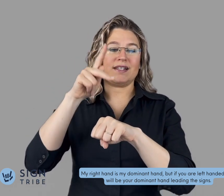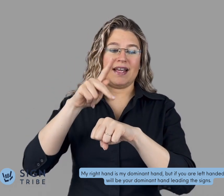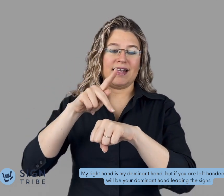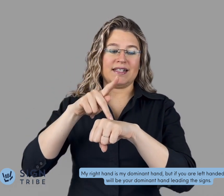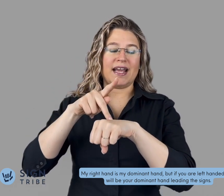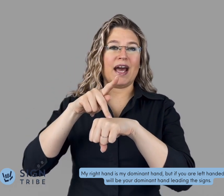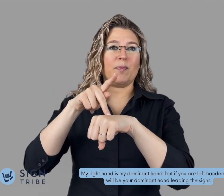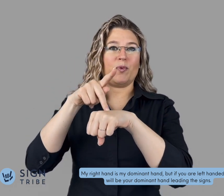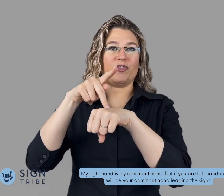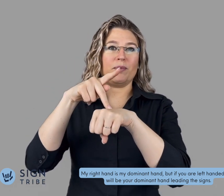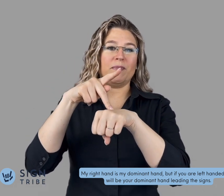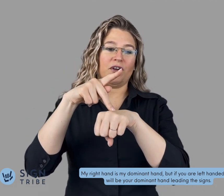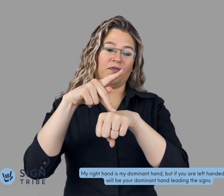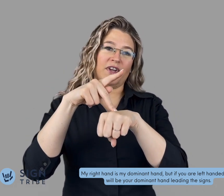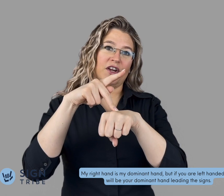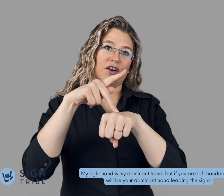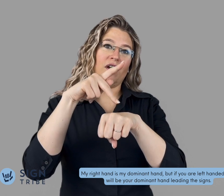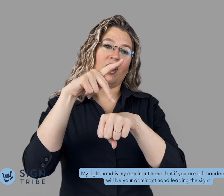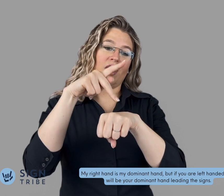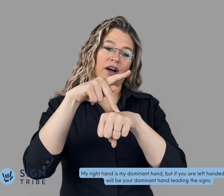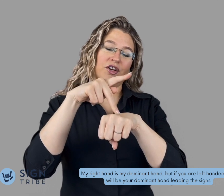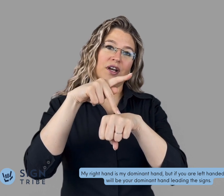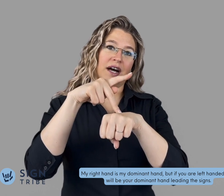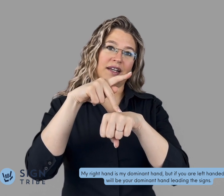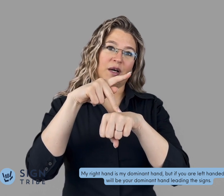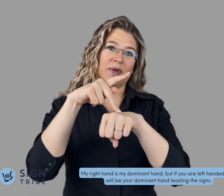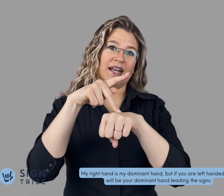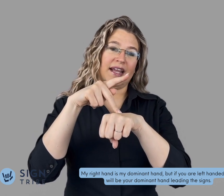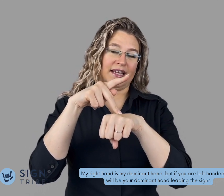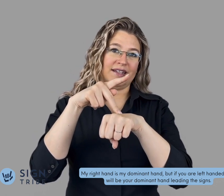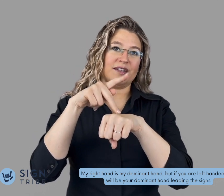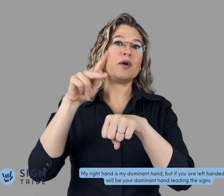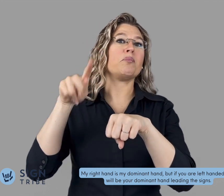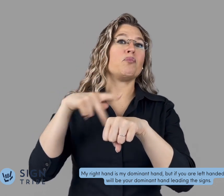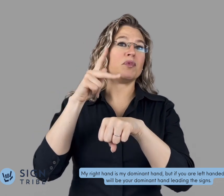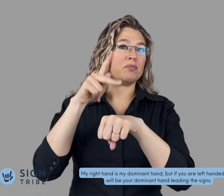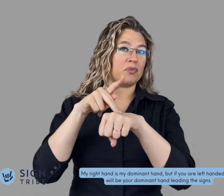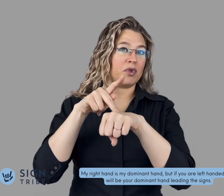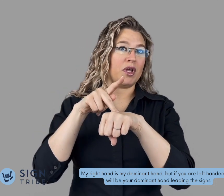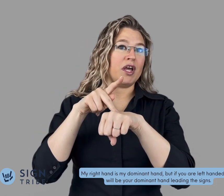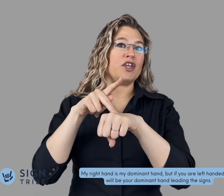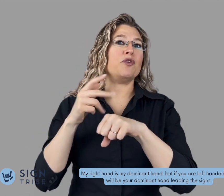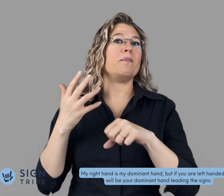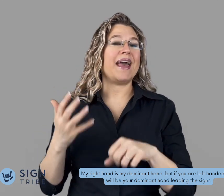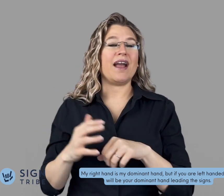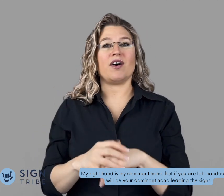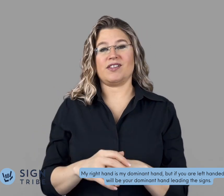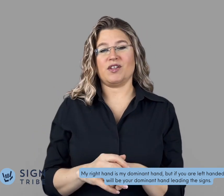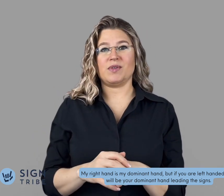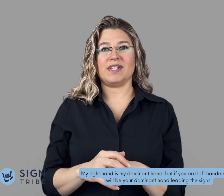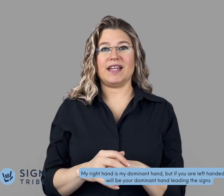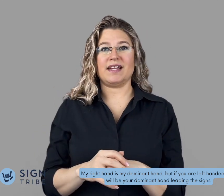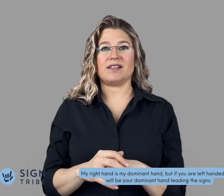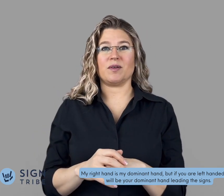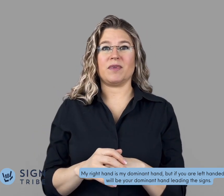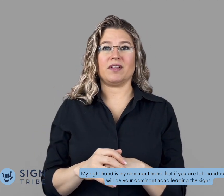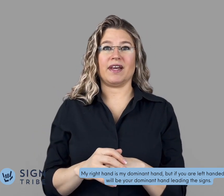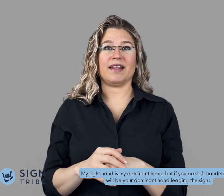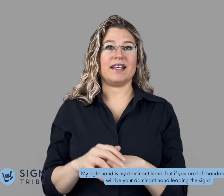and tap with your middle finger on your non-dominant hand. You may also see something like this